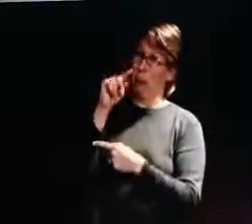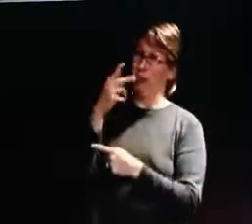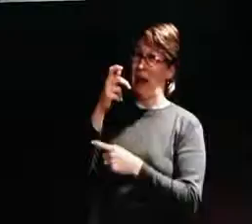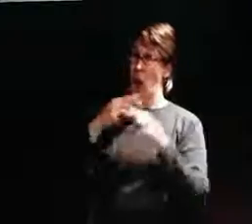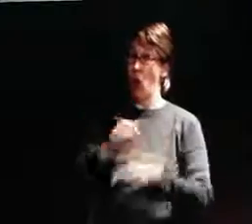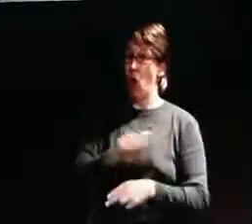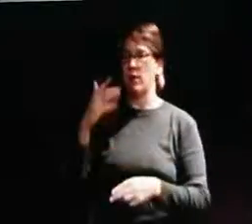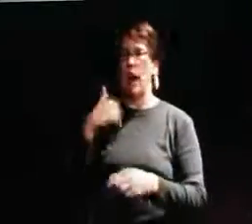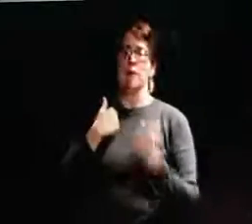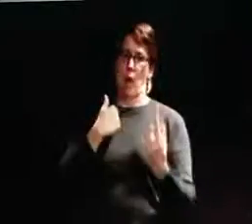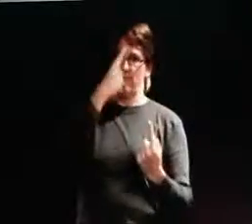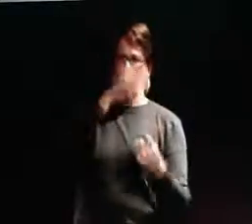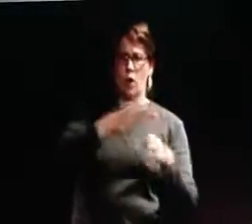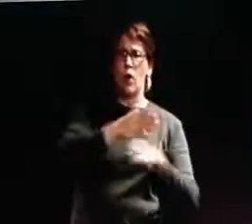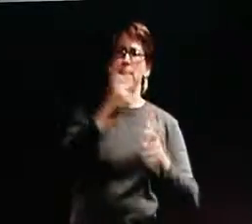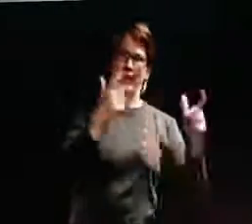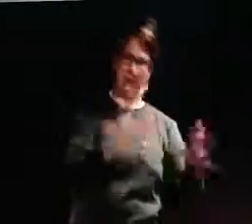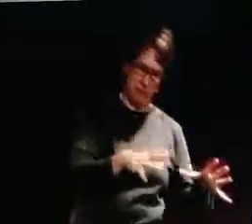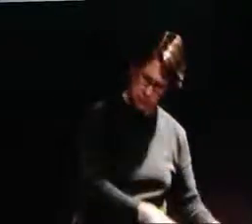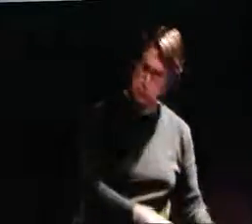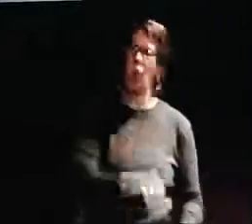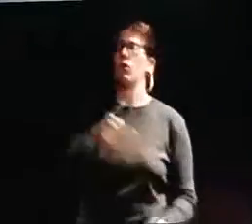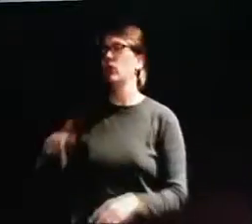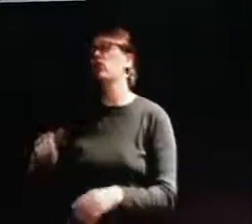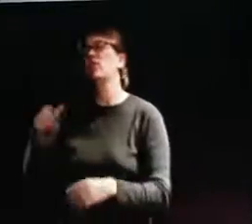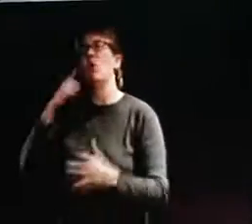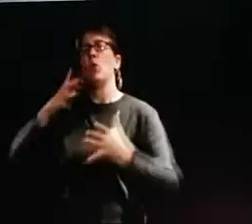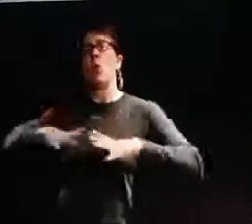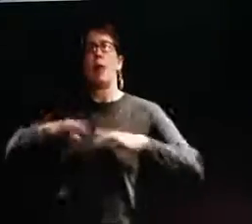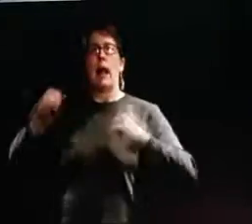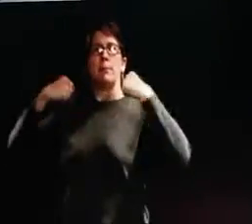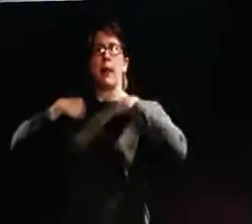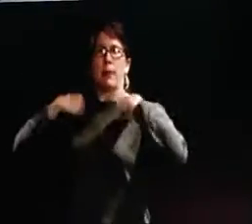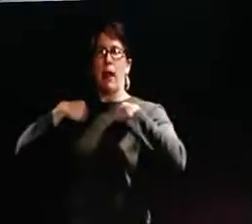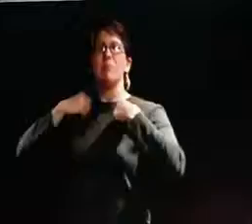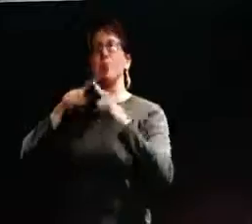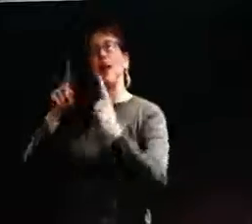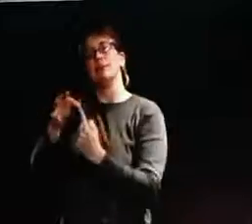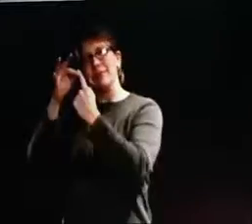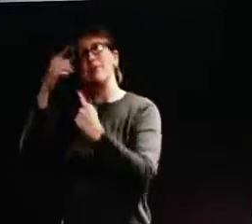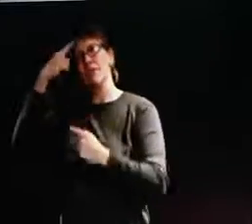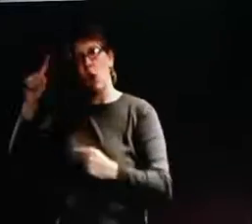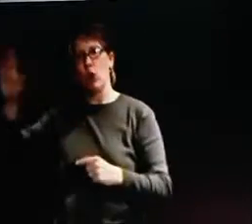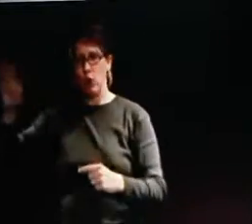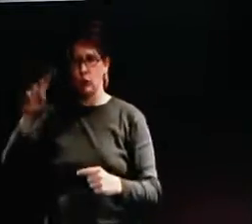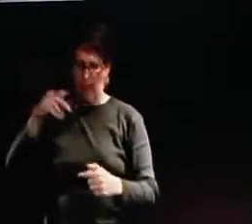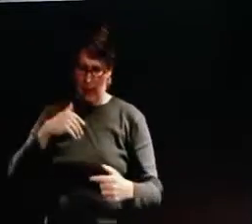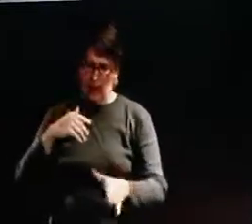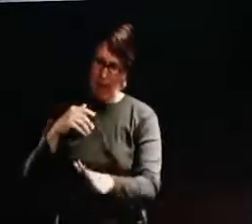use for clothes. It's not a Duluth pack, it's another one. It's like a backpack, only